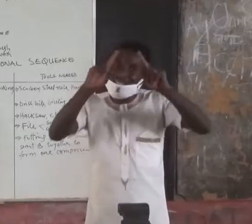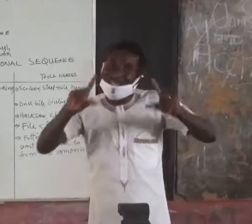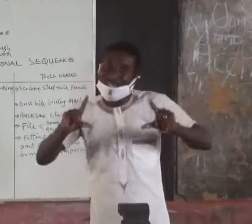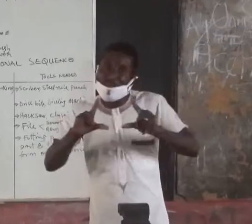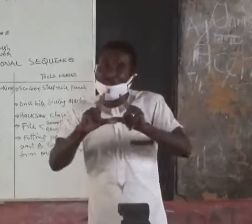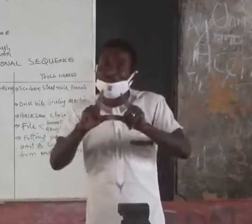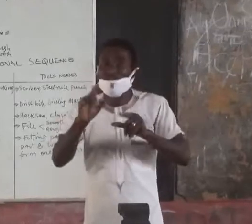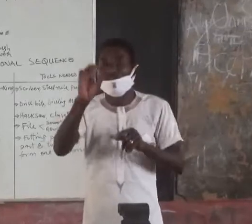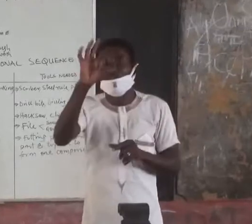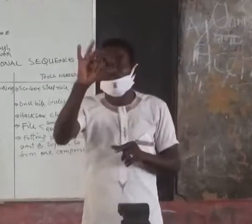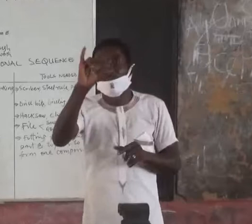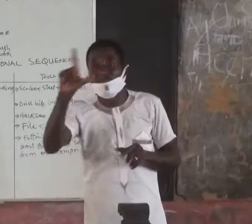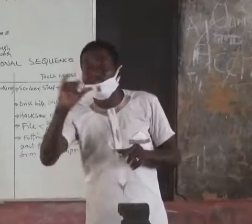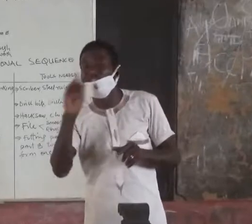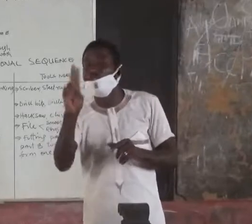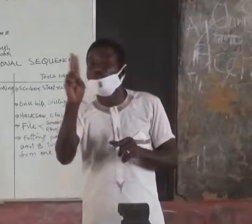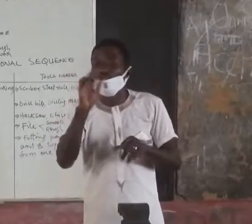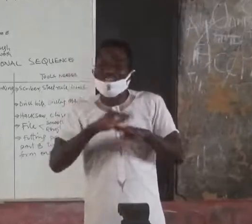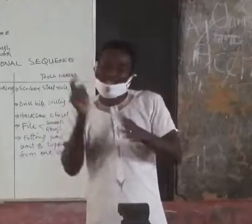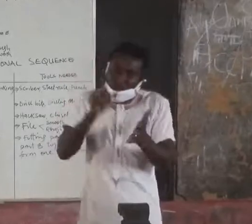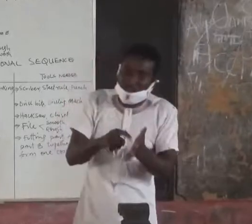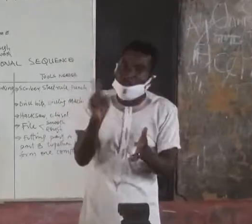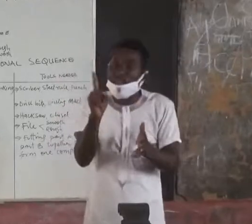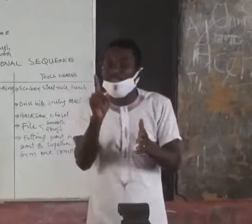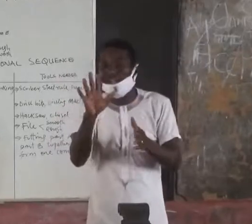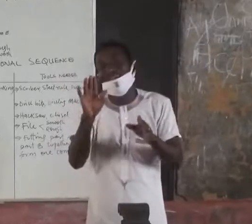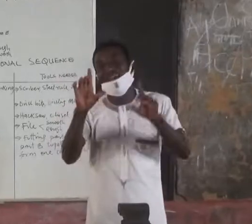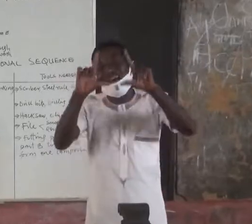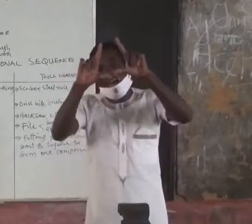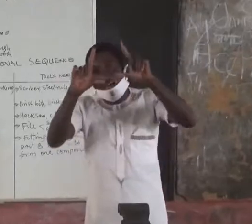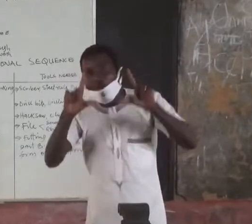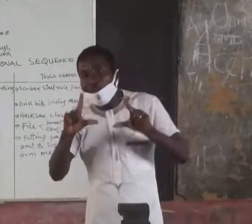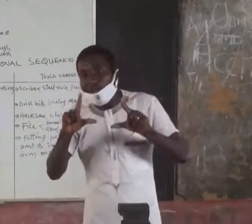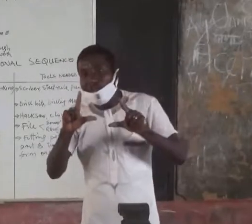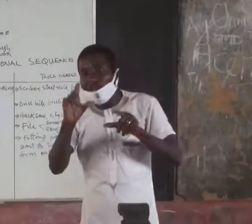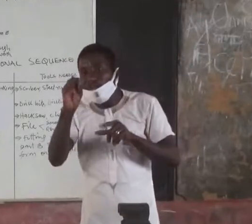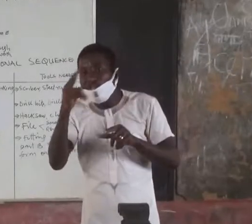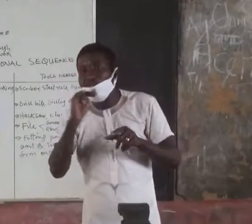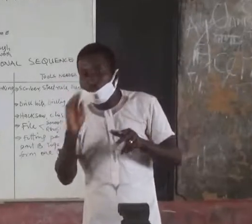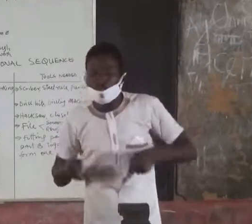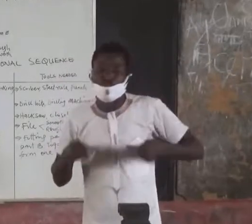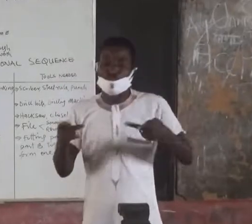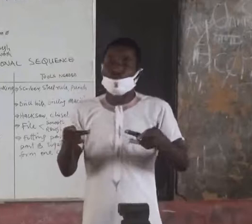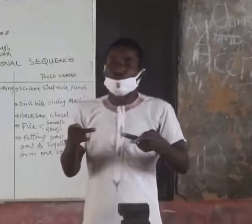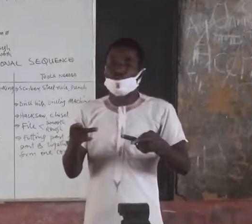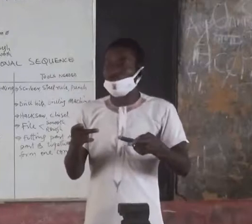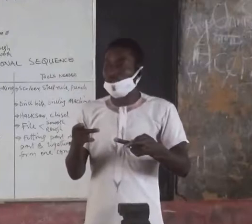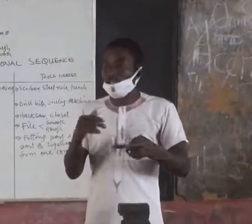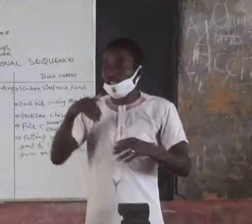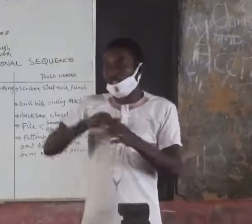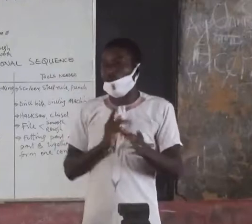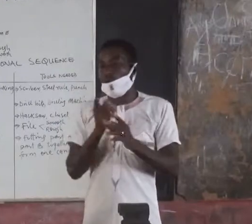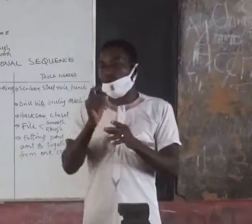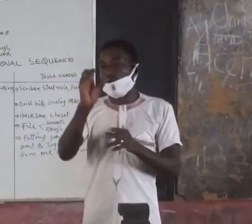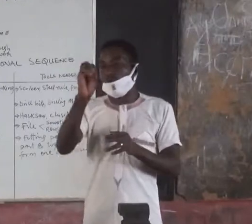This triangular file is used at a point where an angular shape is to be produced, the way we have in our object.